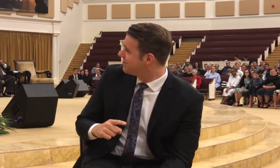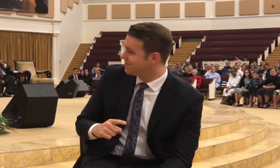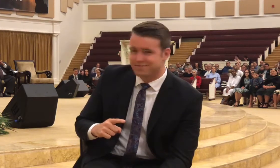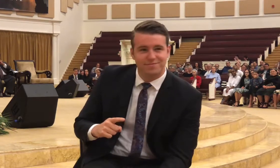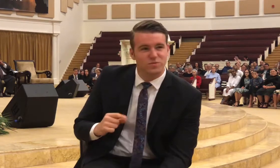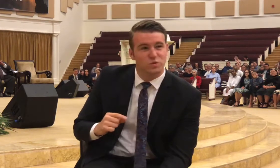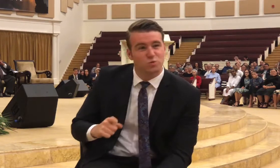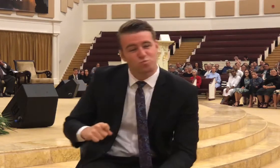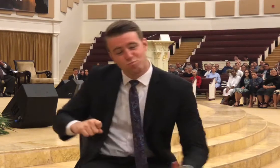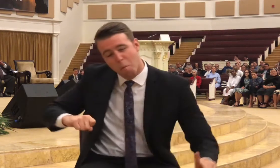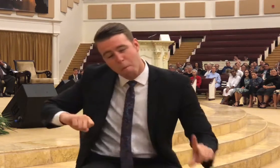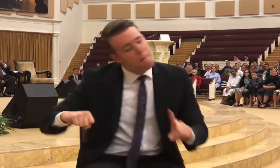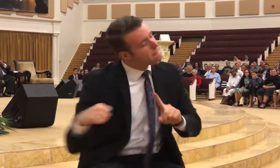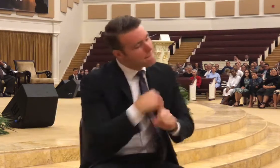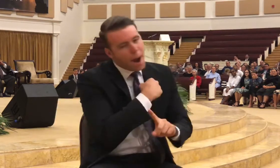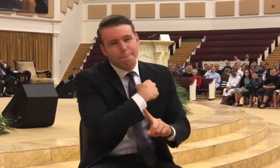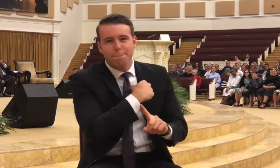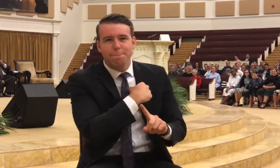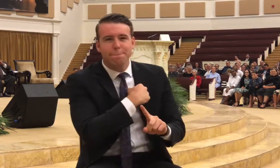wham!